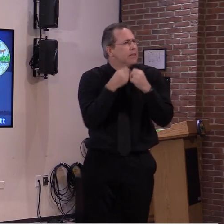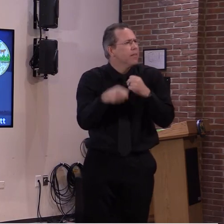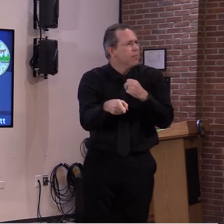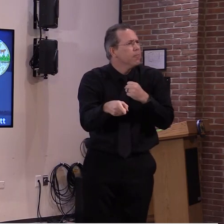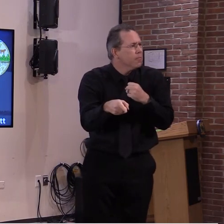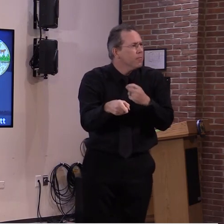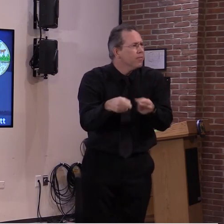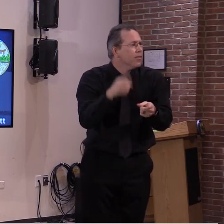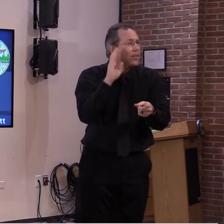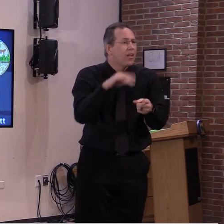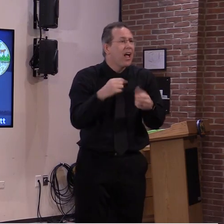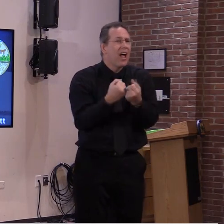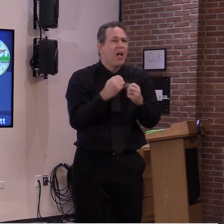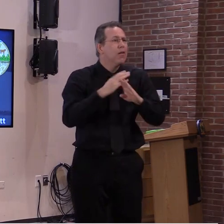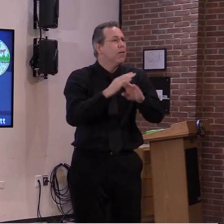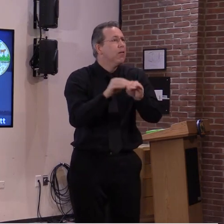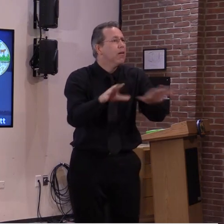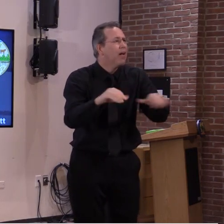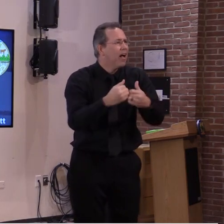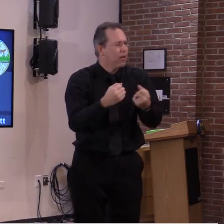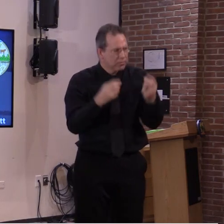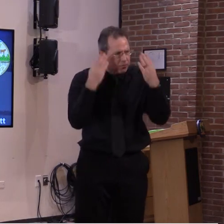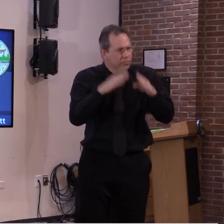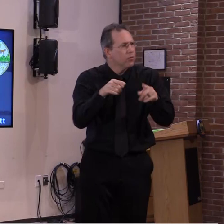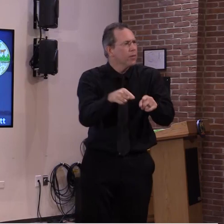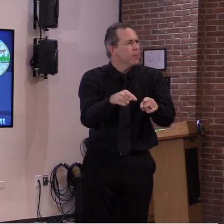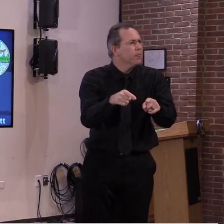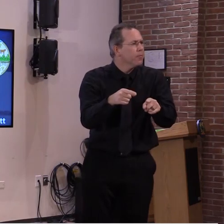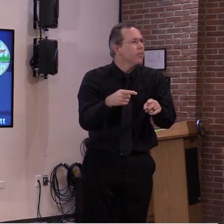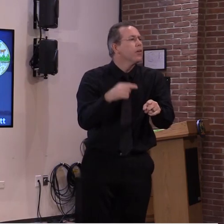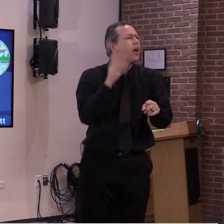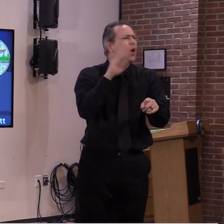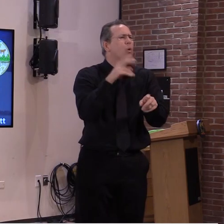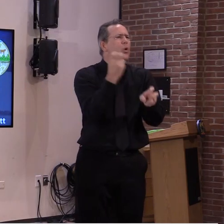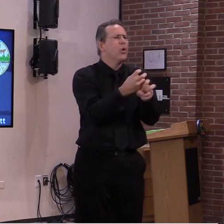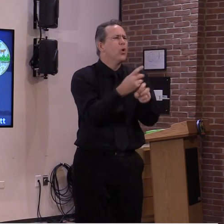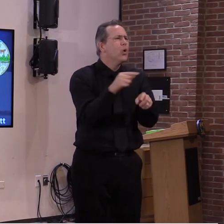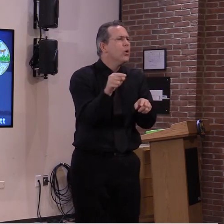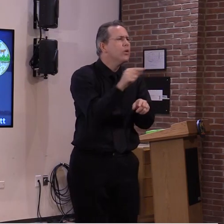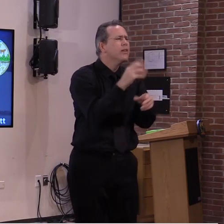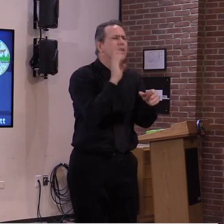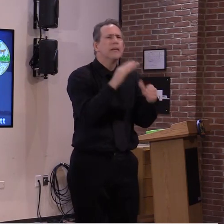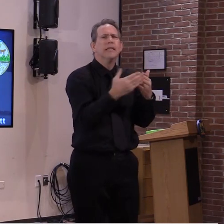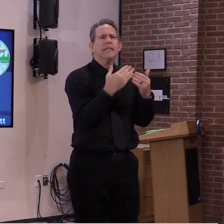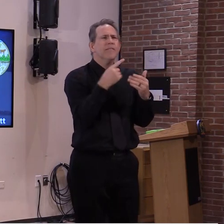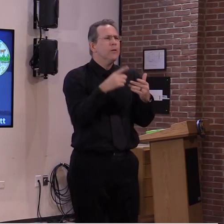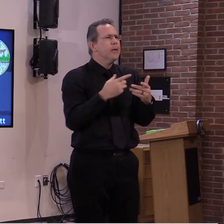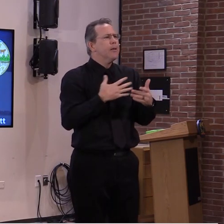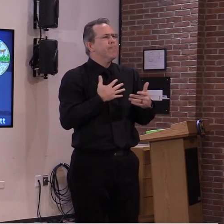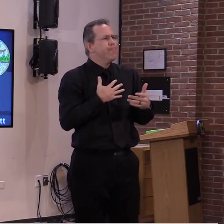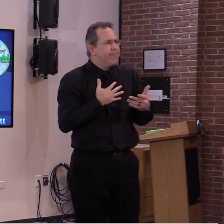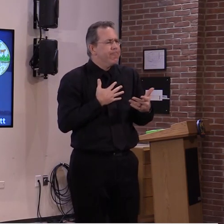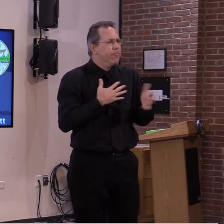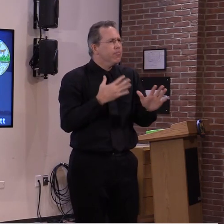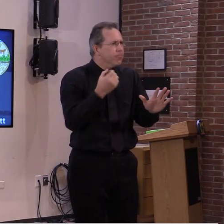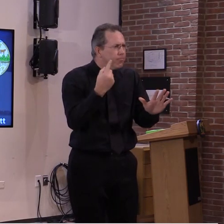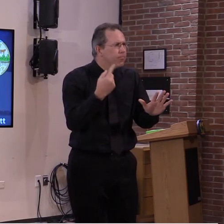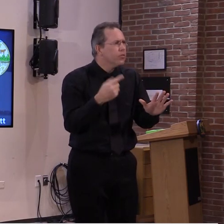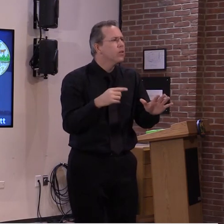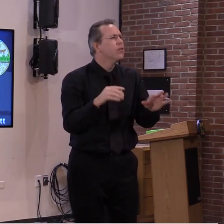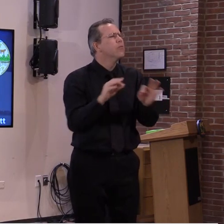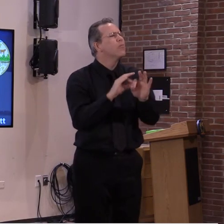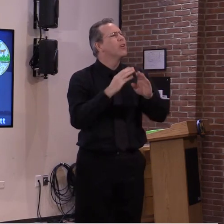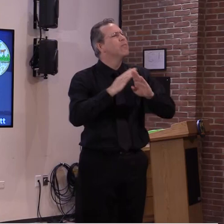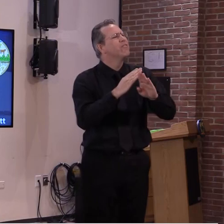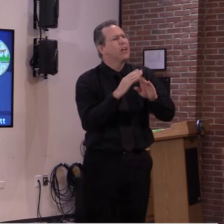it's been difficult and it's inconvenient, but we're trying to prevent people from pain and suffering, and even death, by limiting